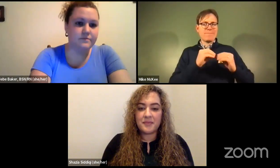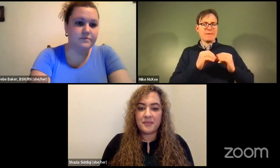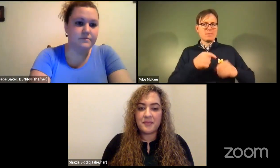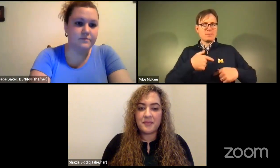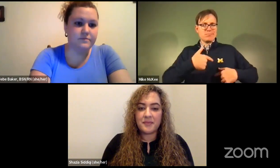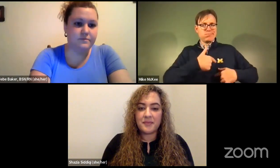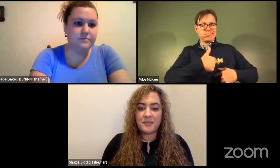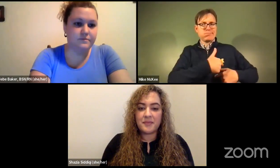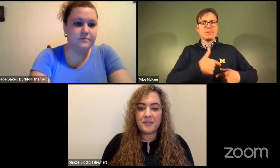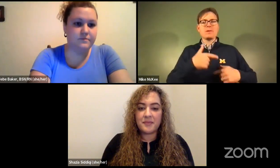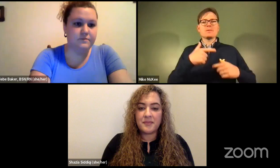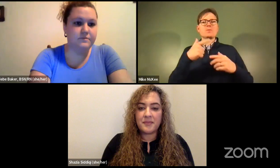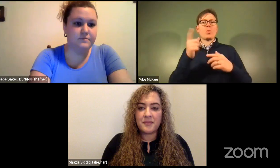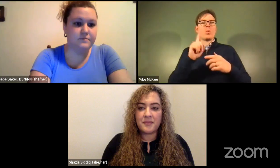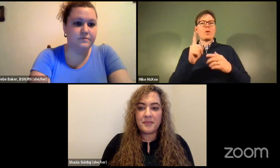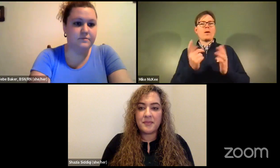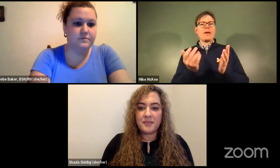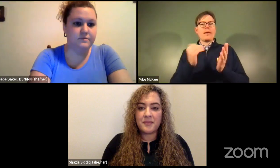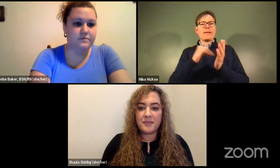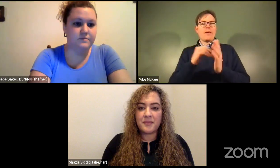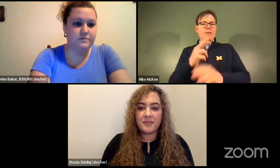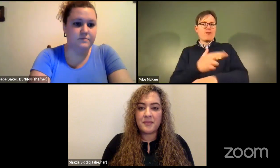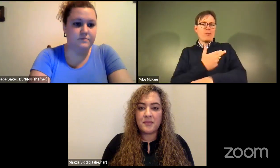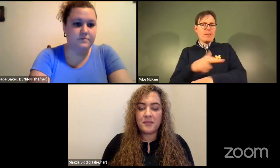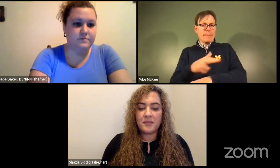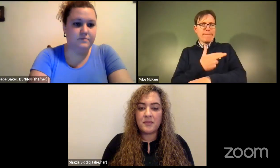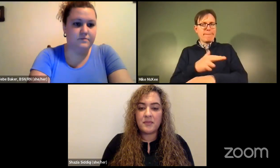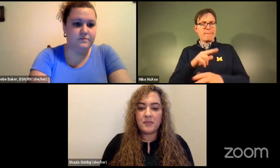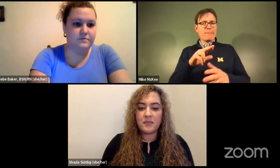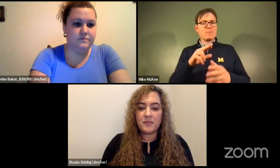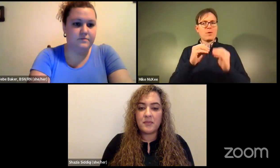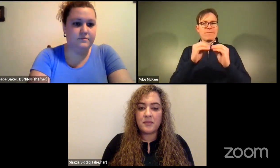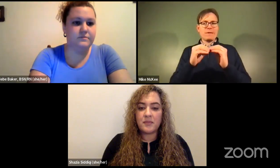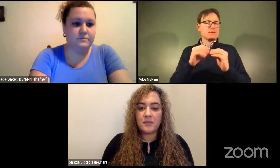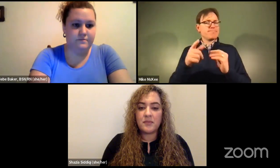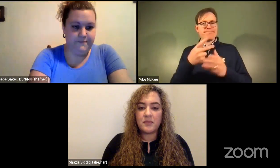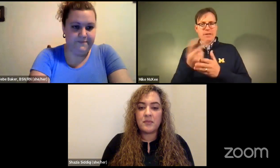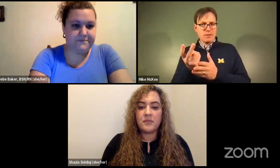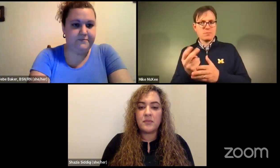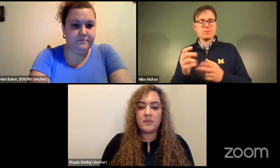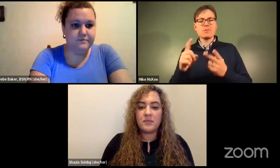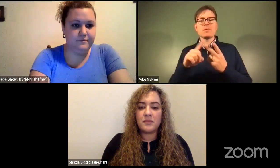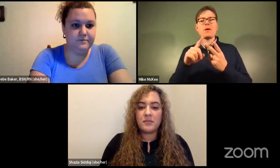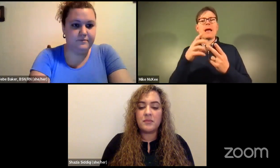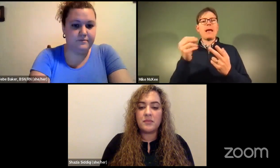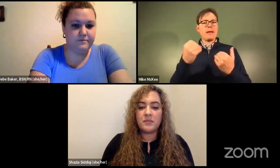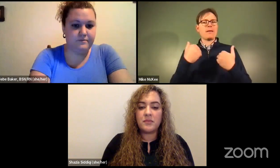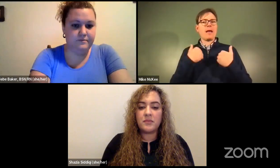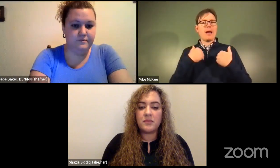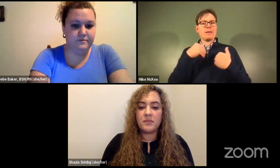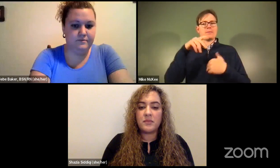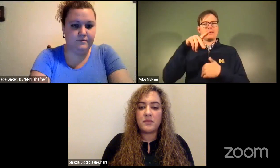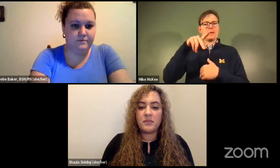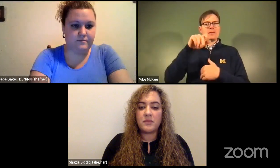with the shocks. So they're wondering to shock it back into regular rhythm.